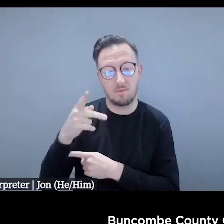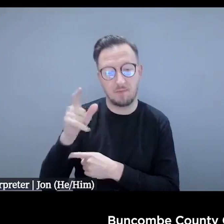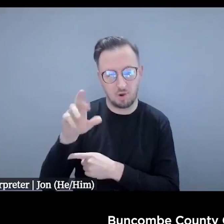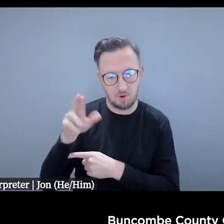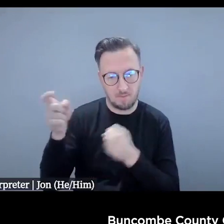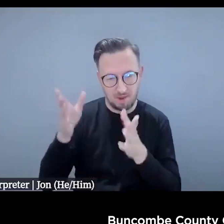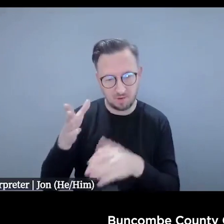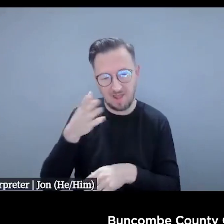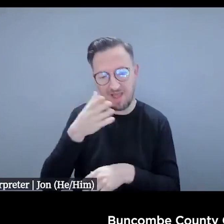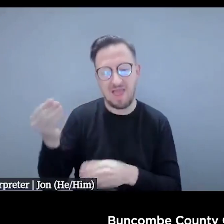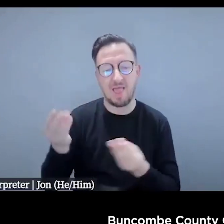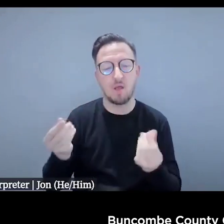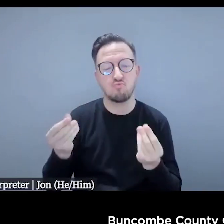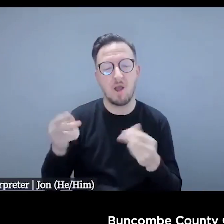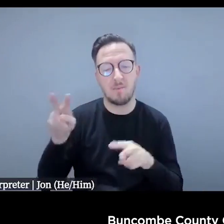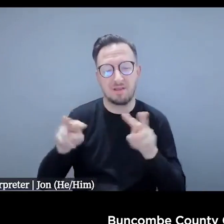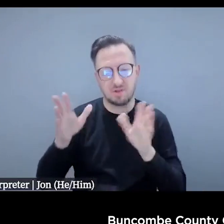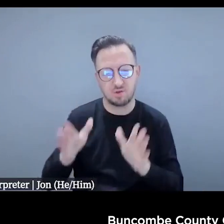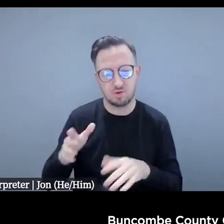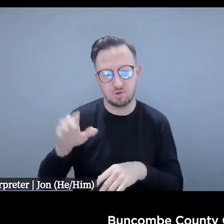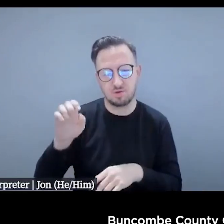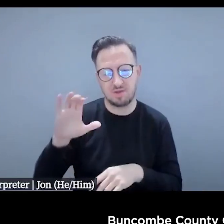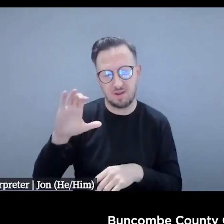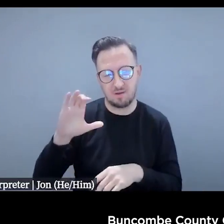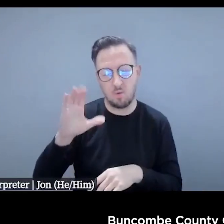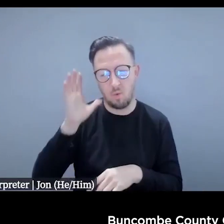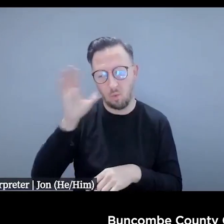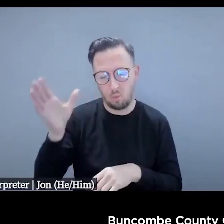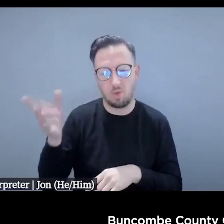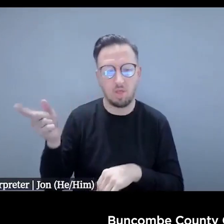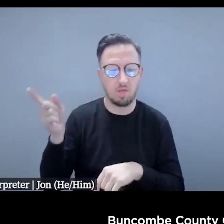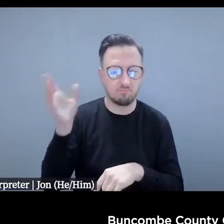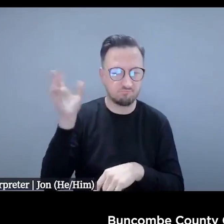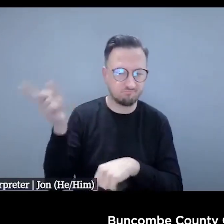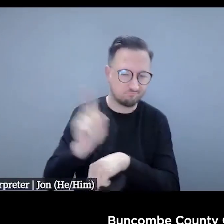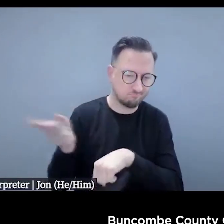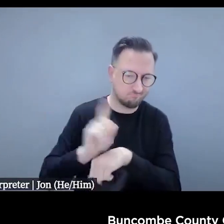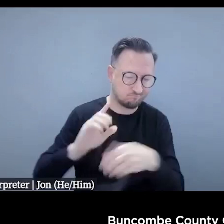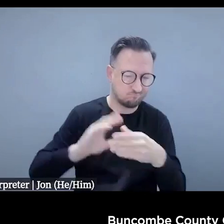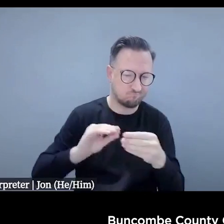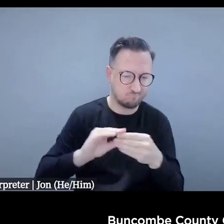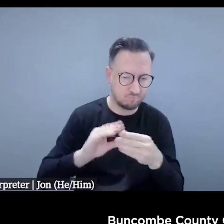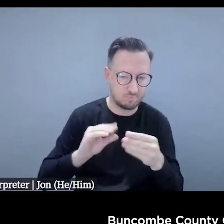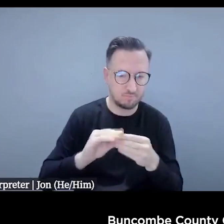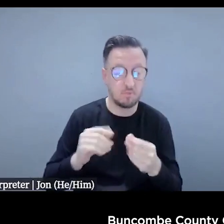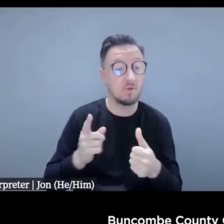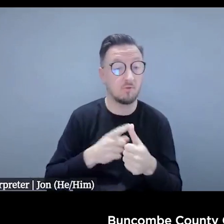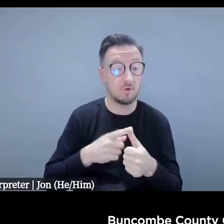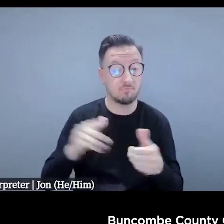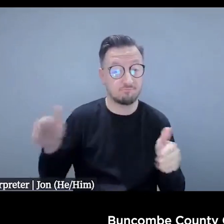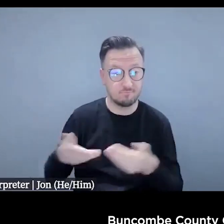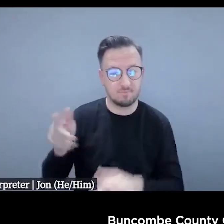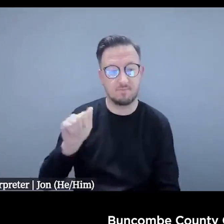Property Assessor Eric Kreger about the property listing period that starts today. And we'll go ahead and get started with remarks from Avril